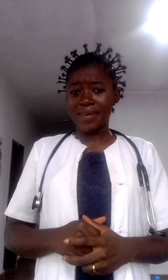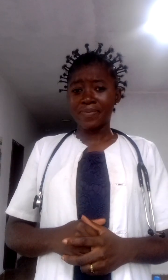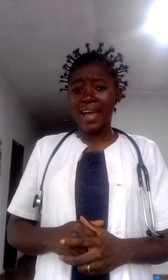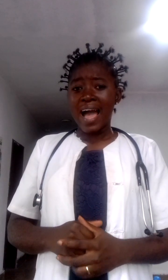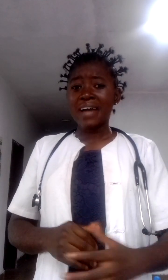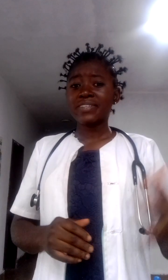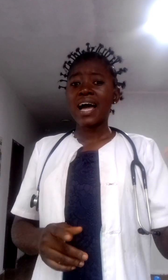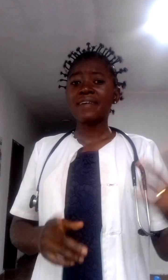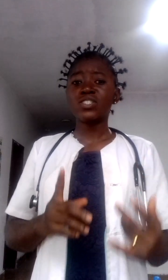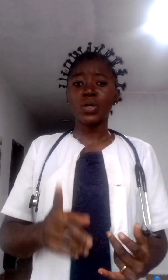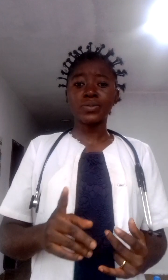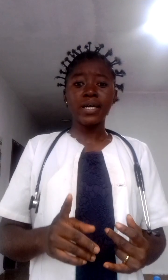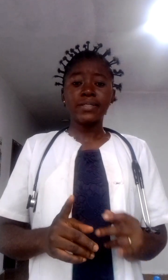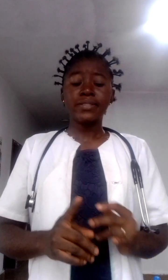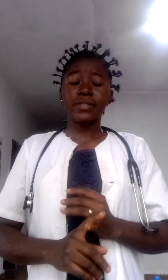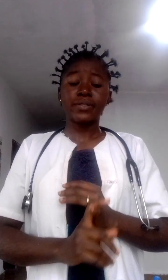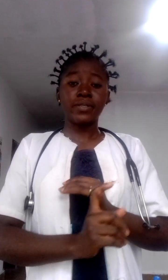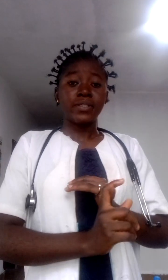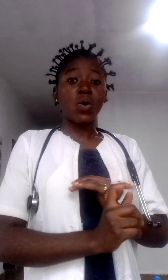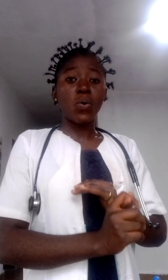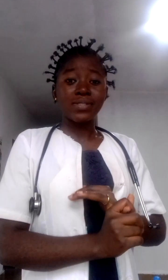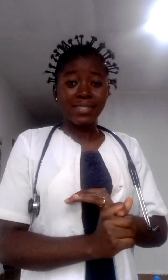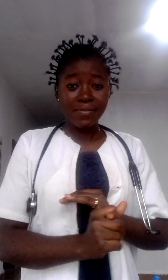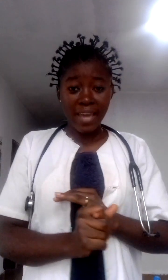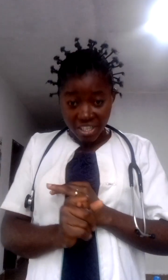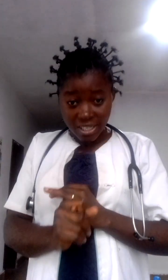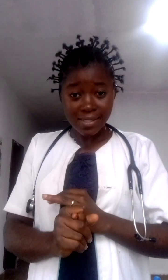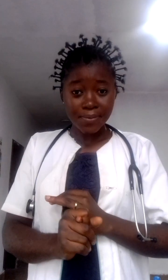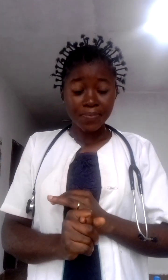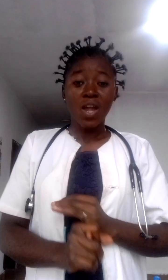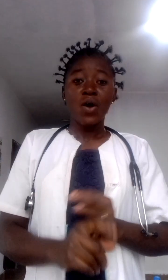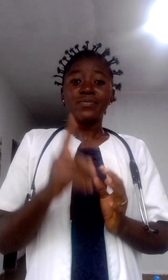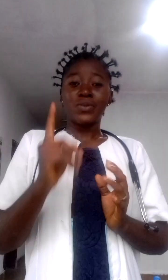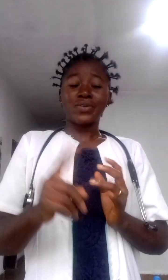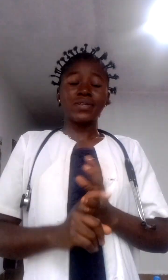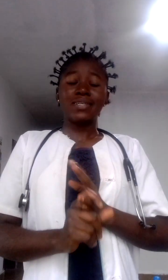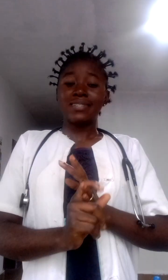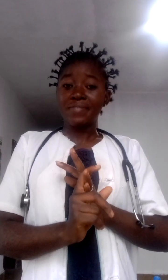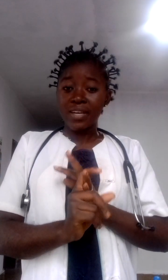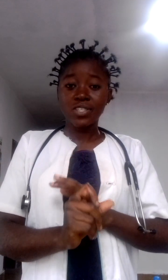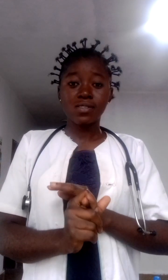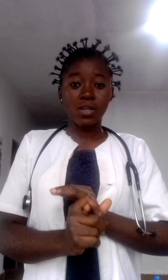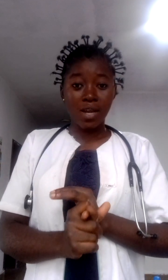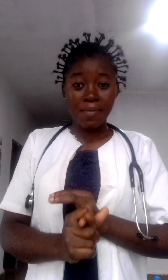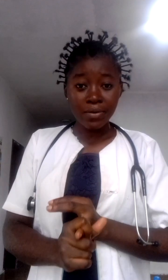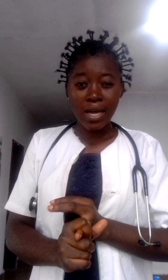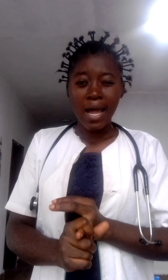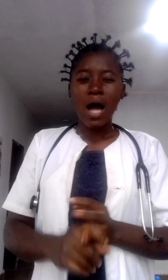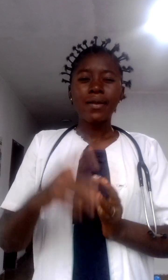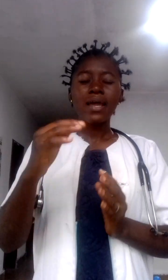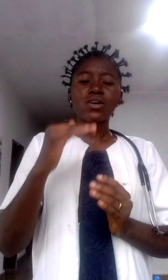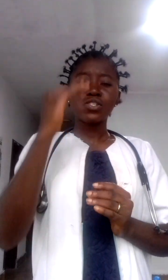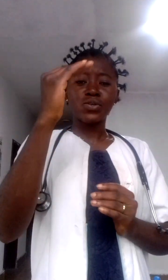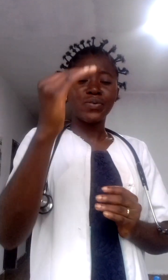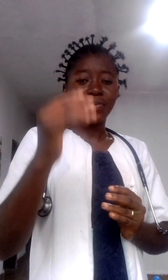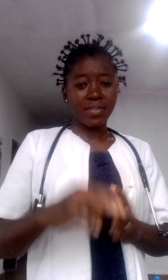step. After having known the causative agent, knowing what the definition is all about, I'd like us to go